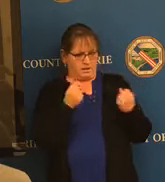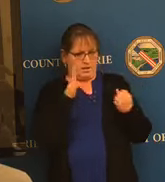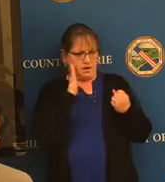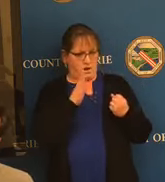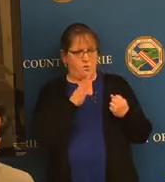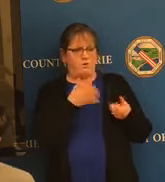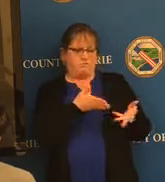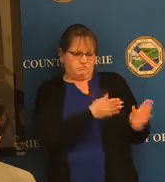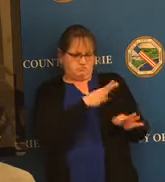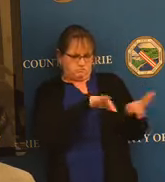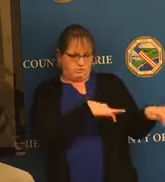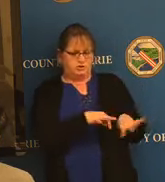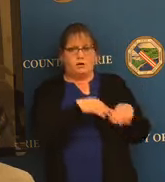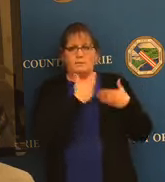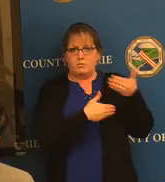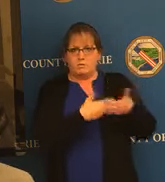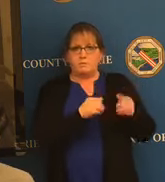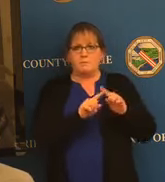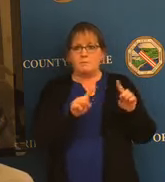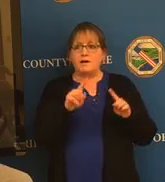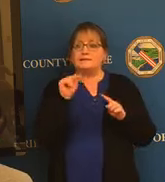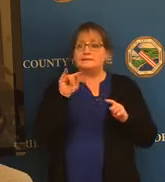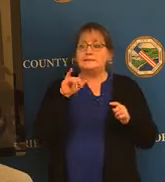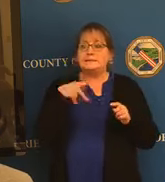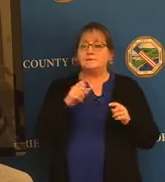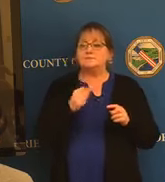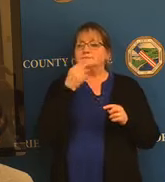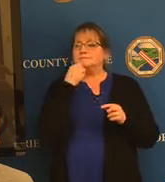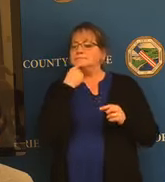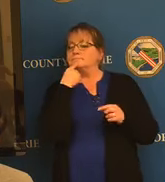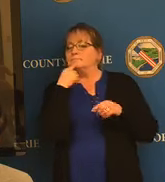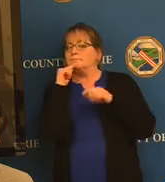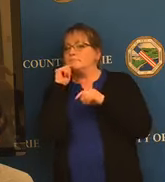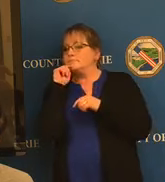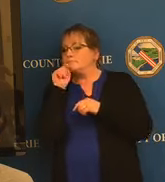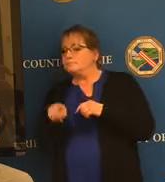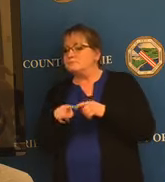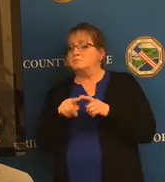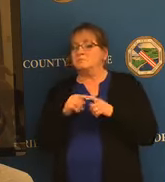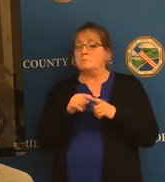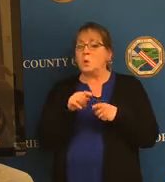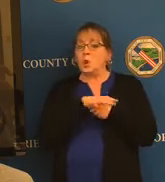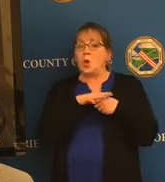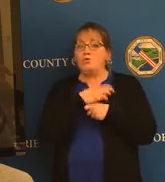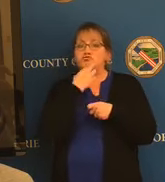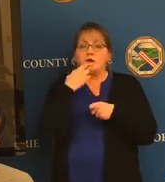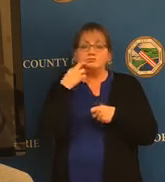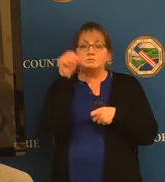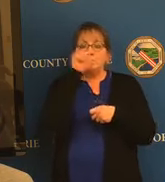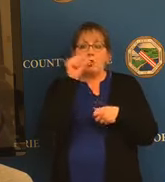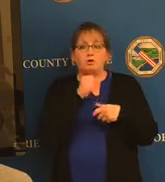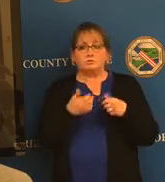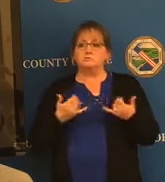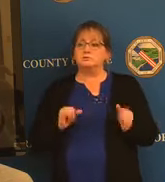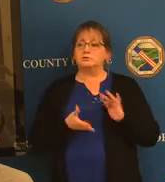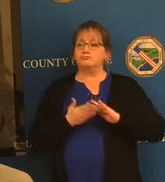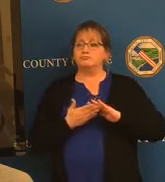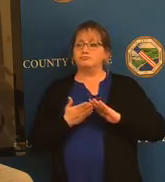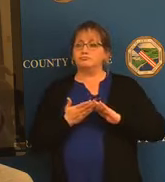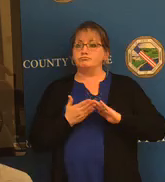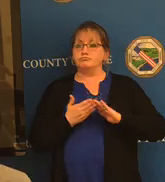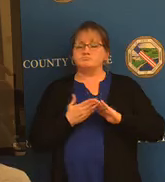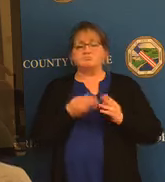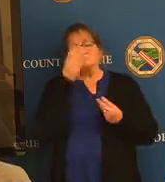about the process, they received tips that local establishments were operating in violation of the governor's